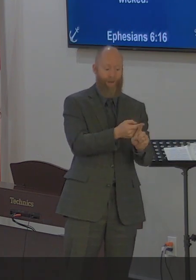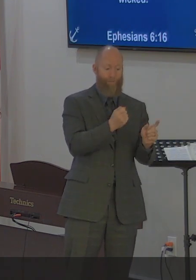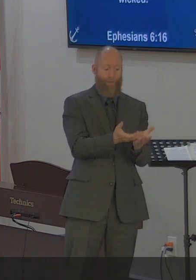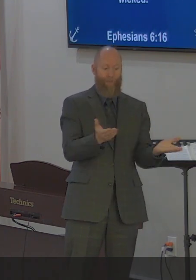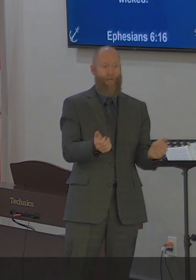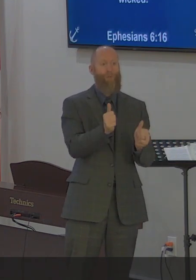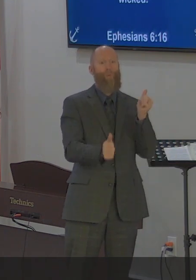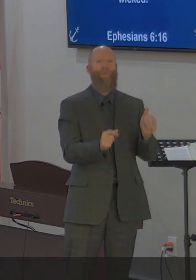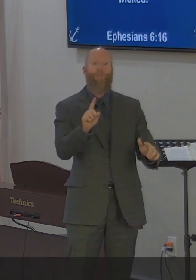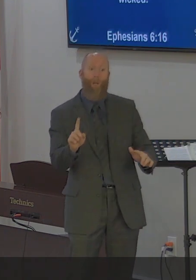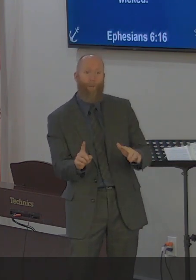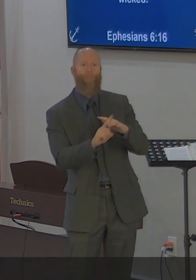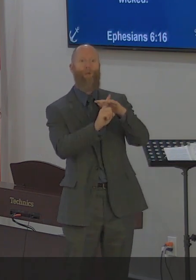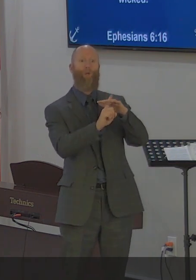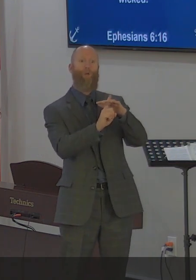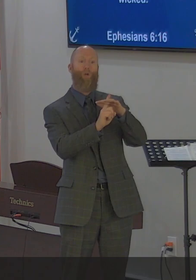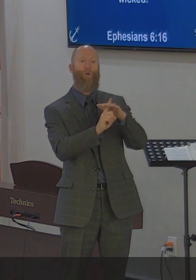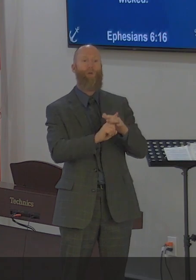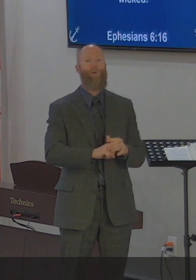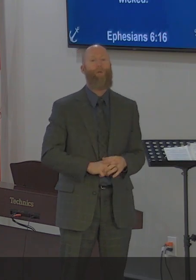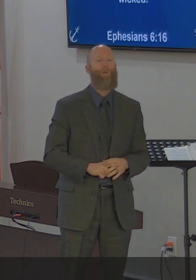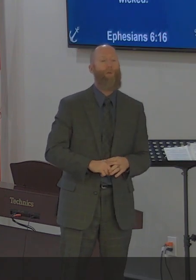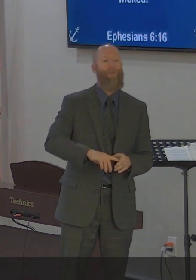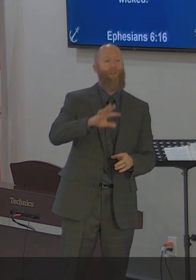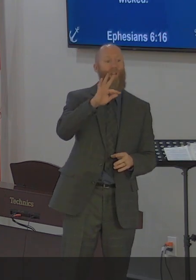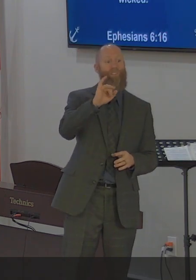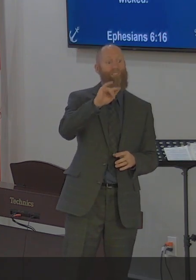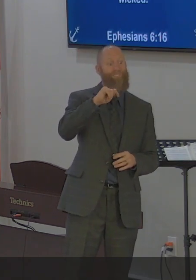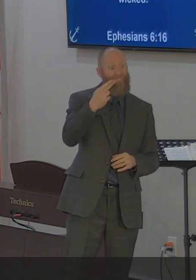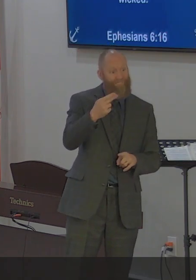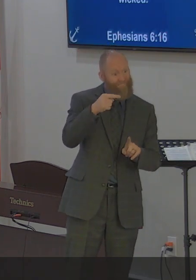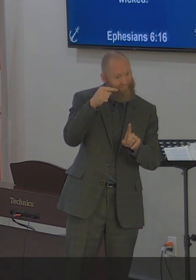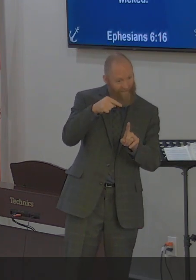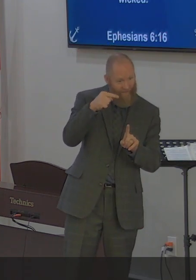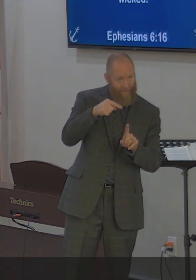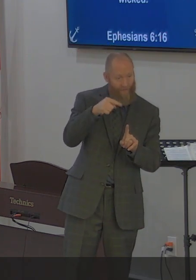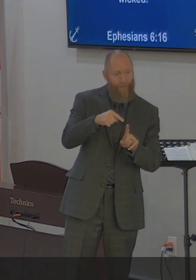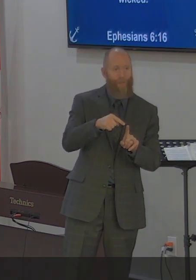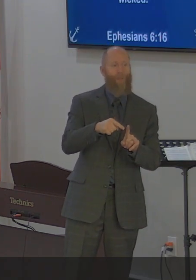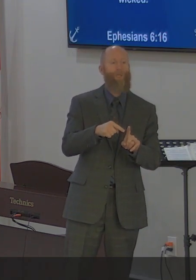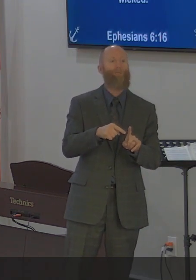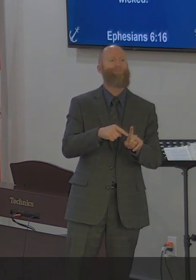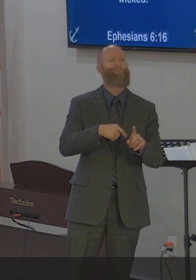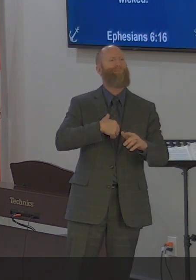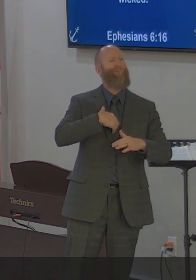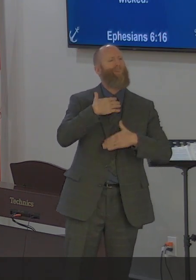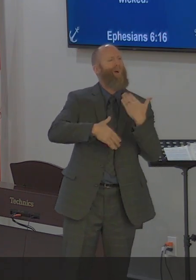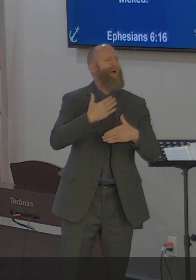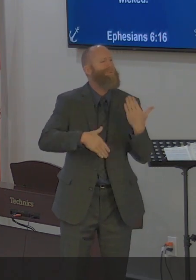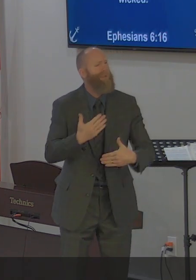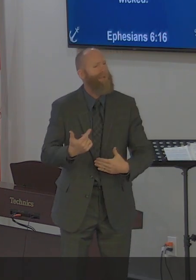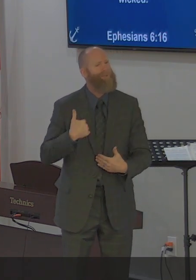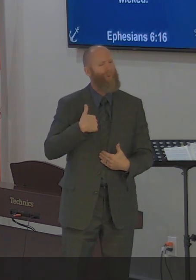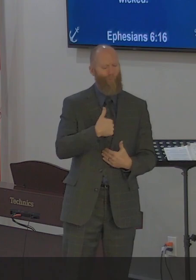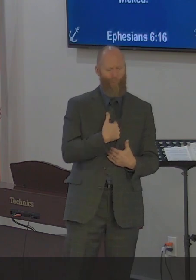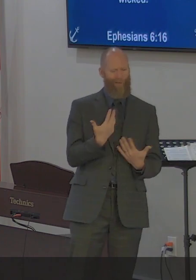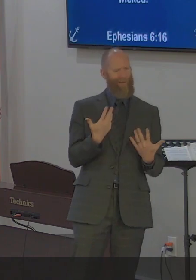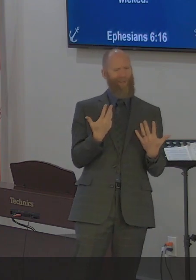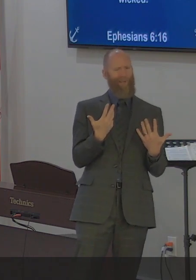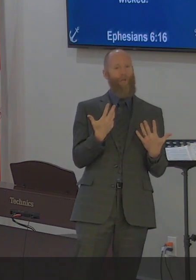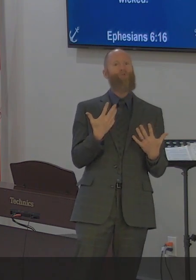appear." Faith is the process of us trusting God in what we